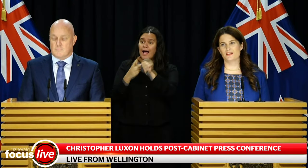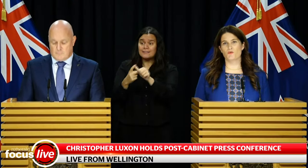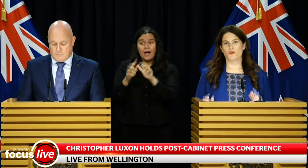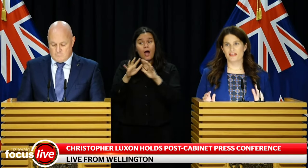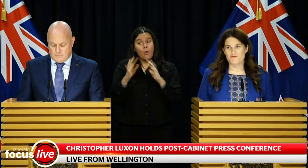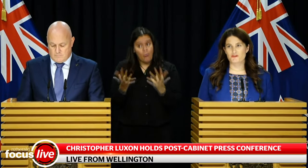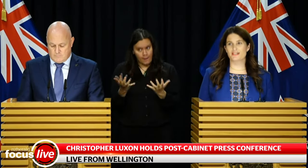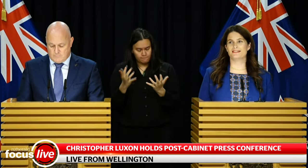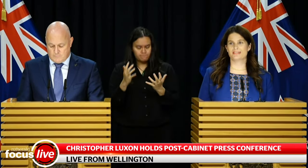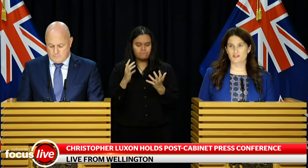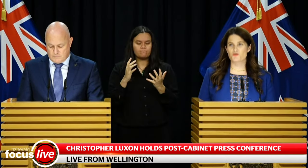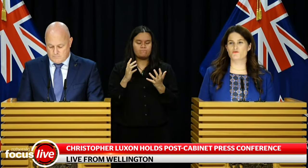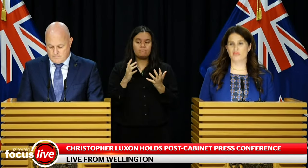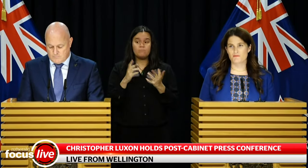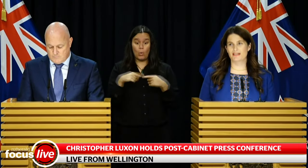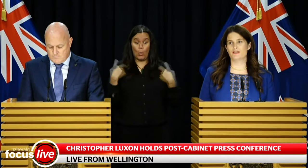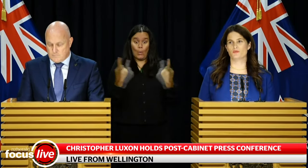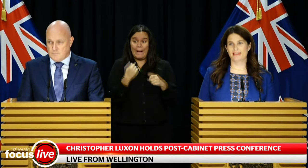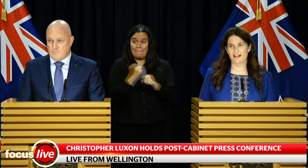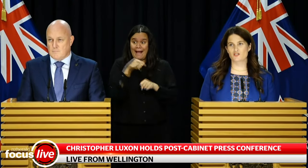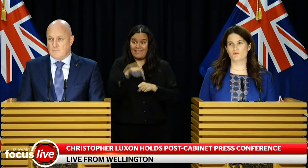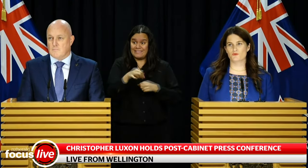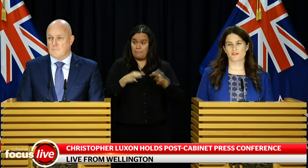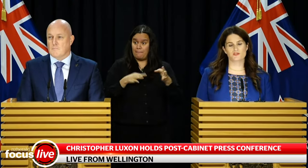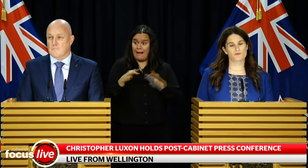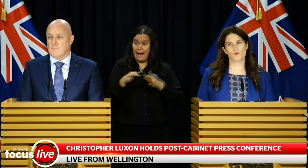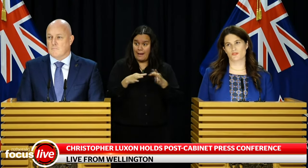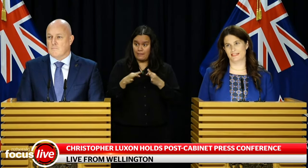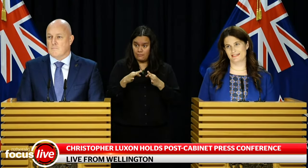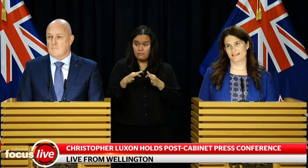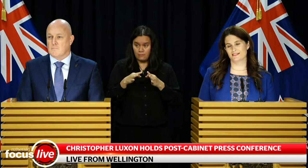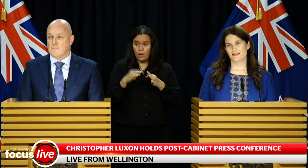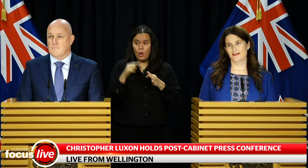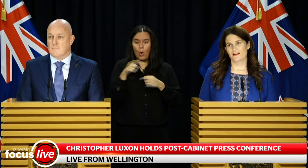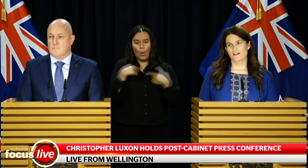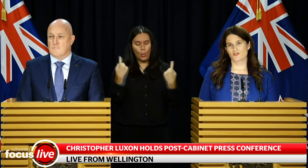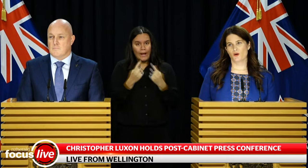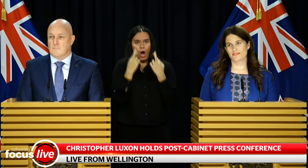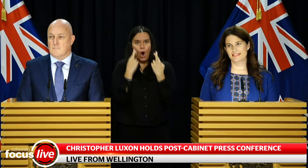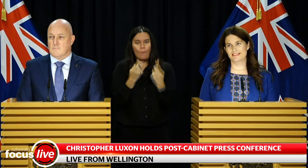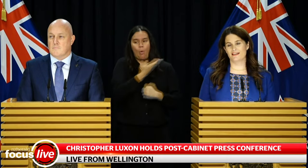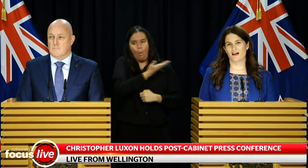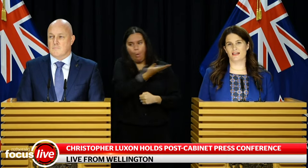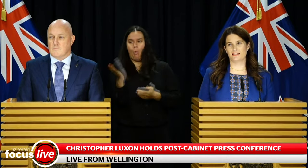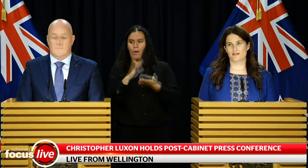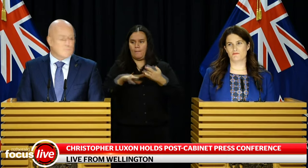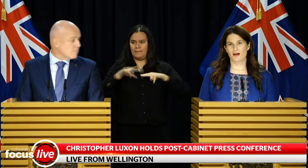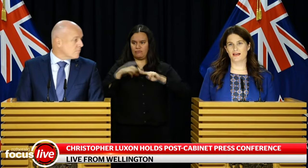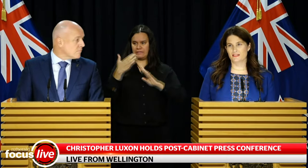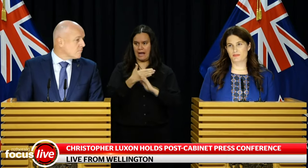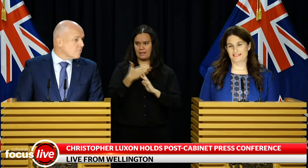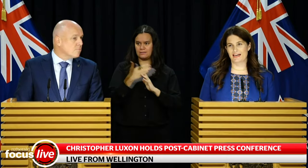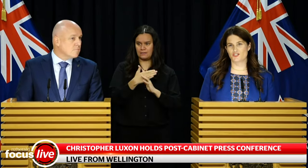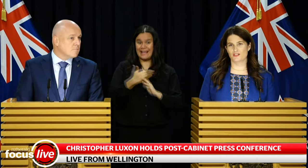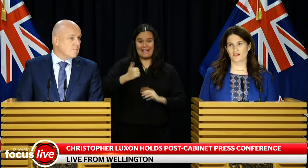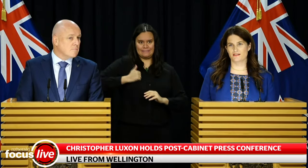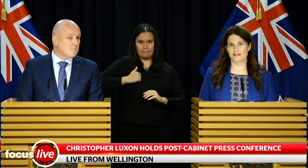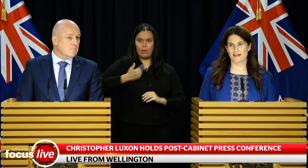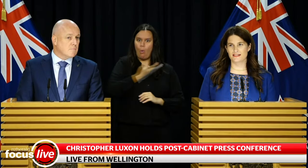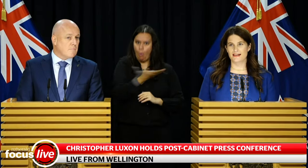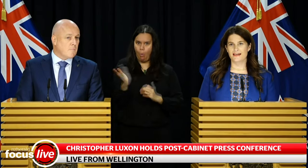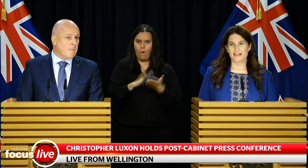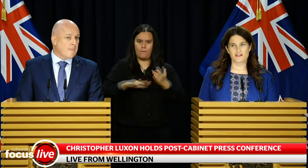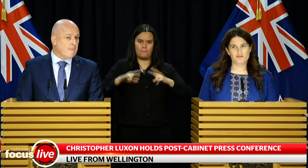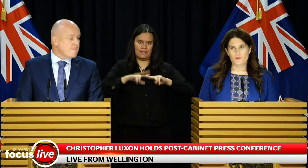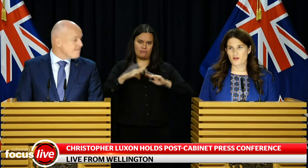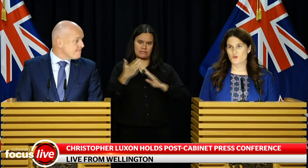that is I want every single family who is eligible for this support to get it. So I've said to the IRD, my expectation is